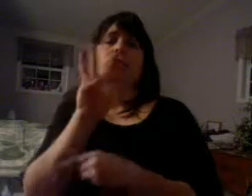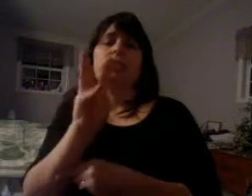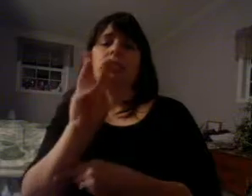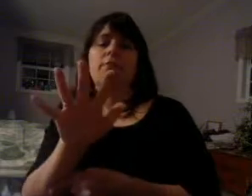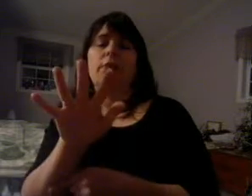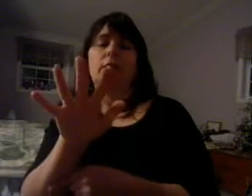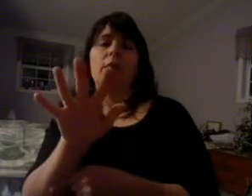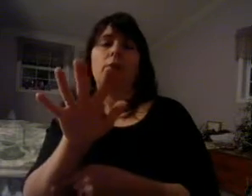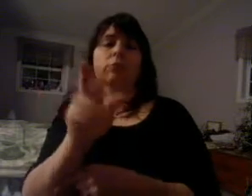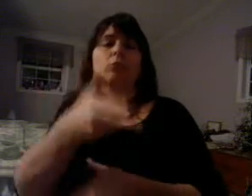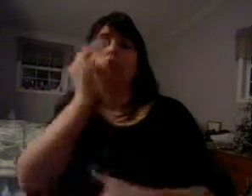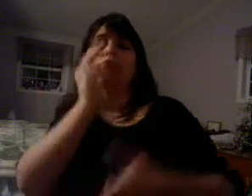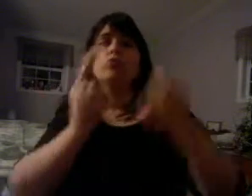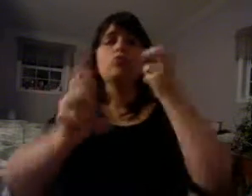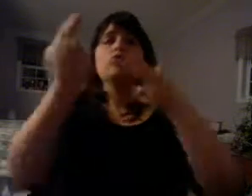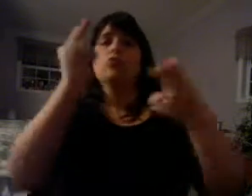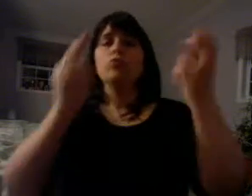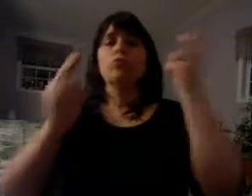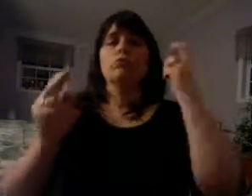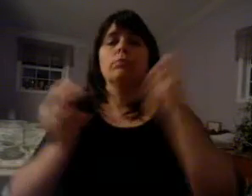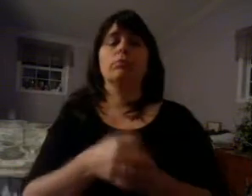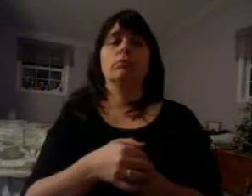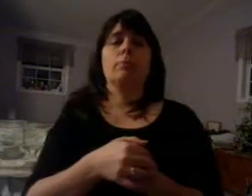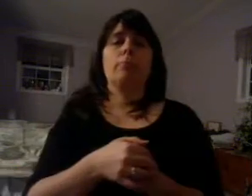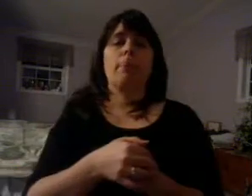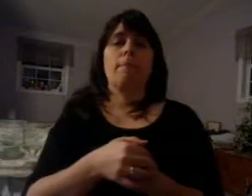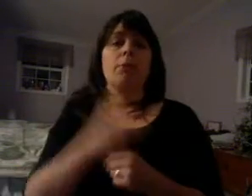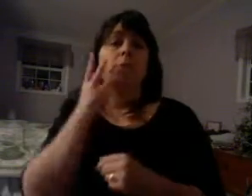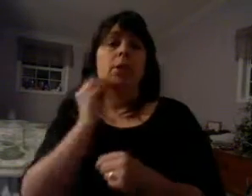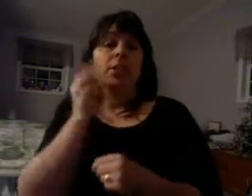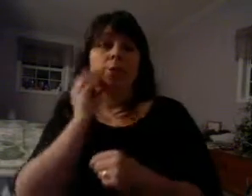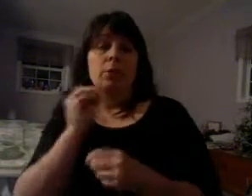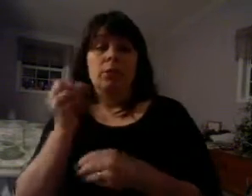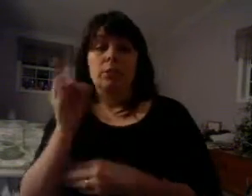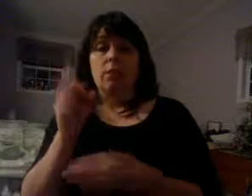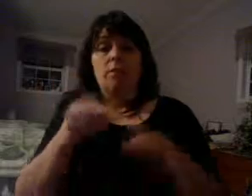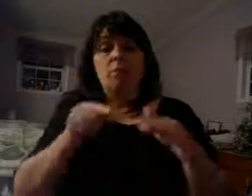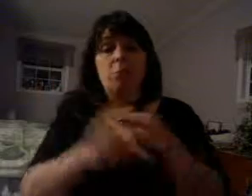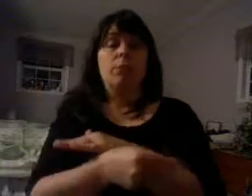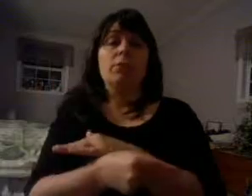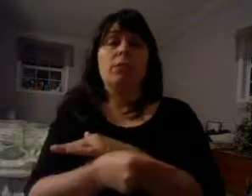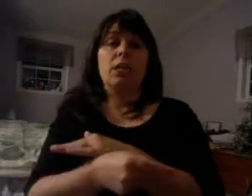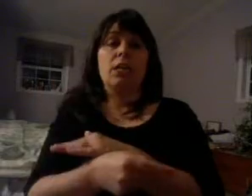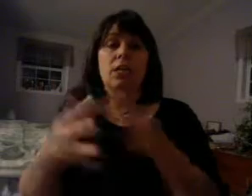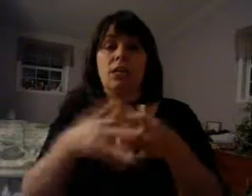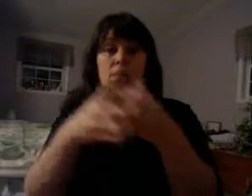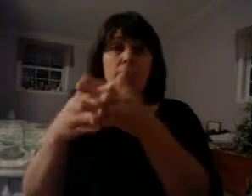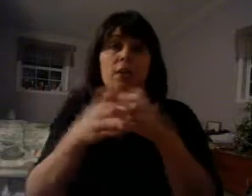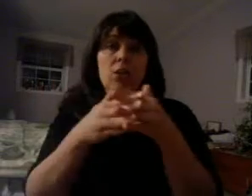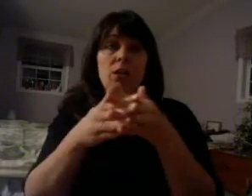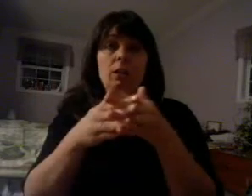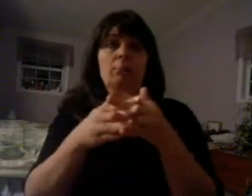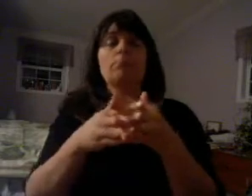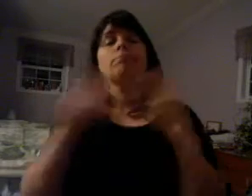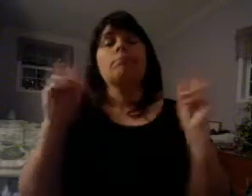rounds were fired. The experience of homicide in the United States, then, is 65 bullets flying through the air of